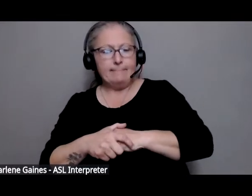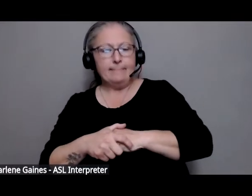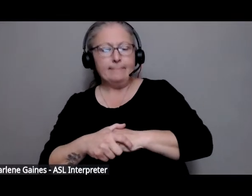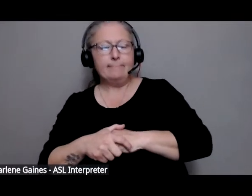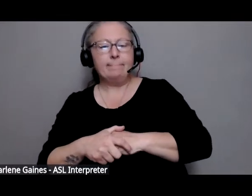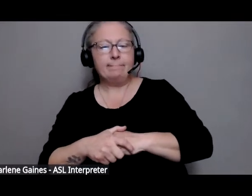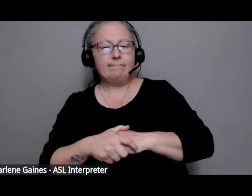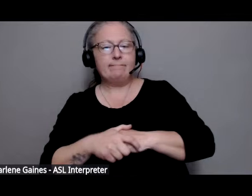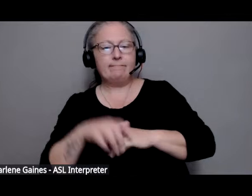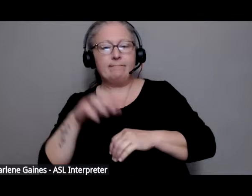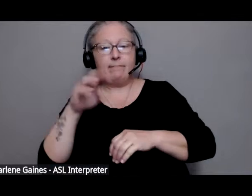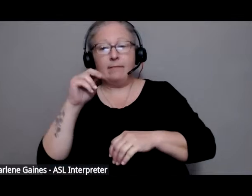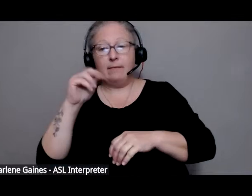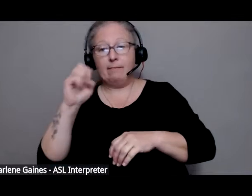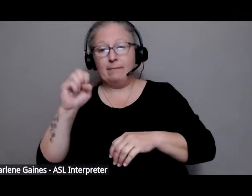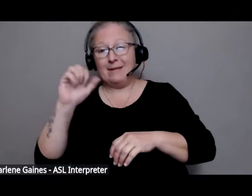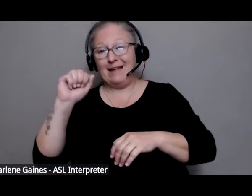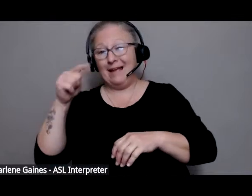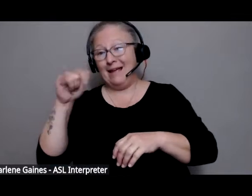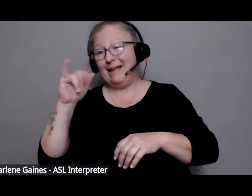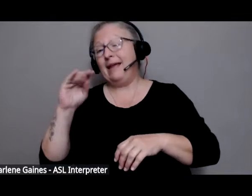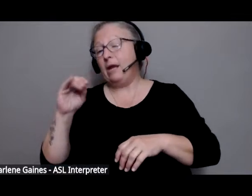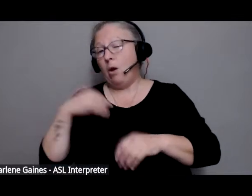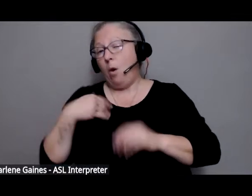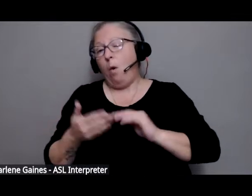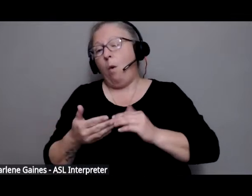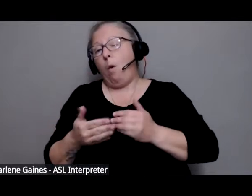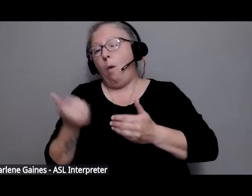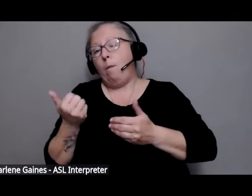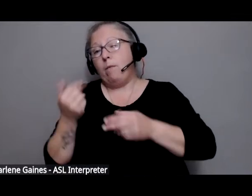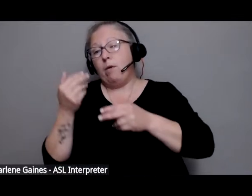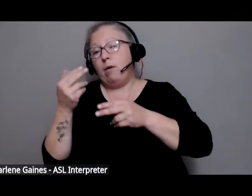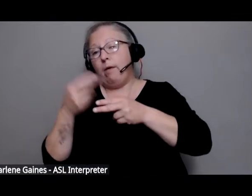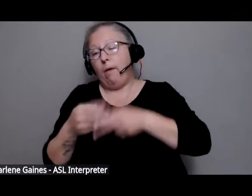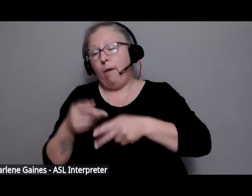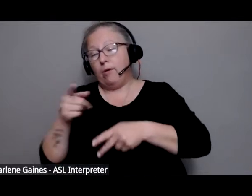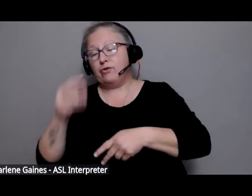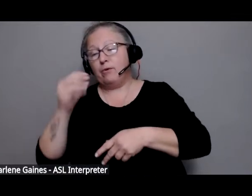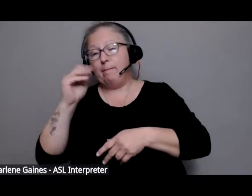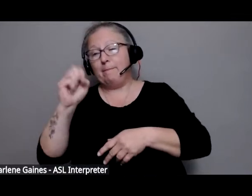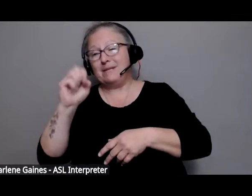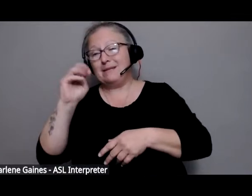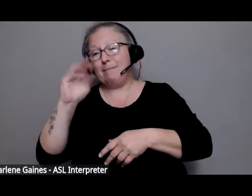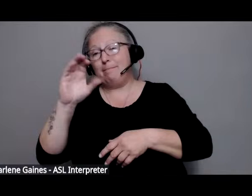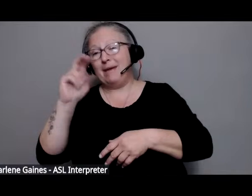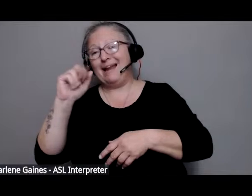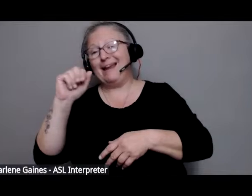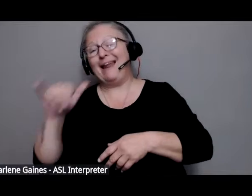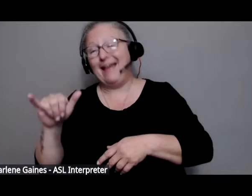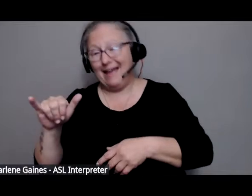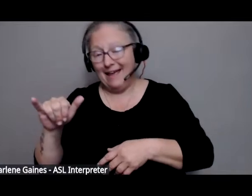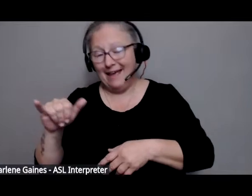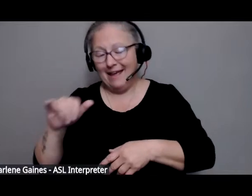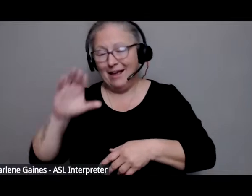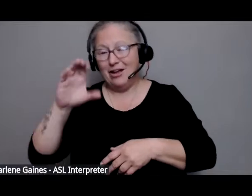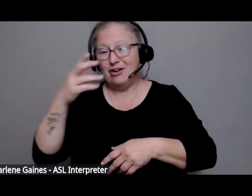Ms. Aquino, I almost channeled you and called you Miss McNay. Mm. It was Charlotte. Charlotte was